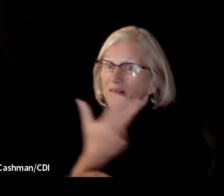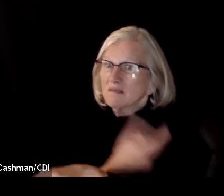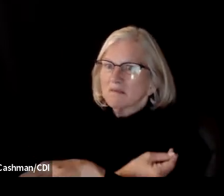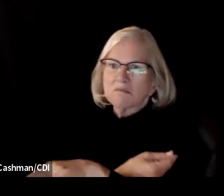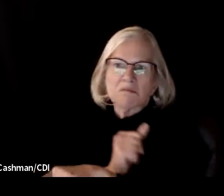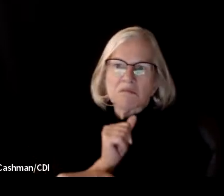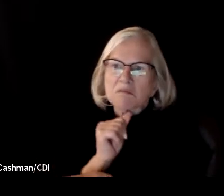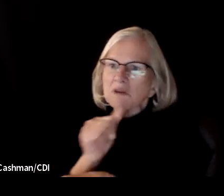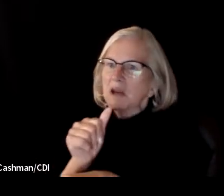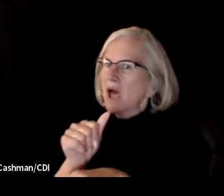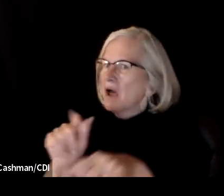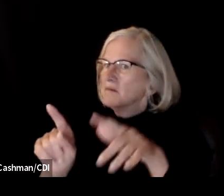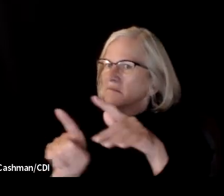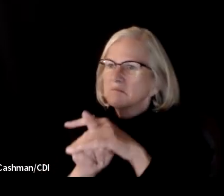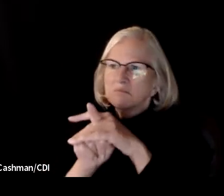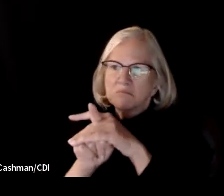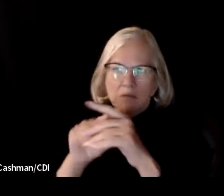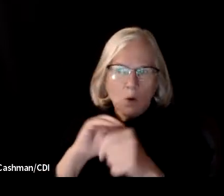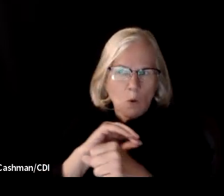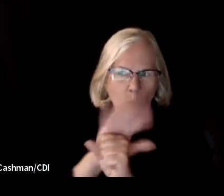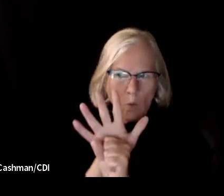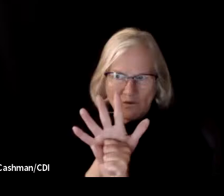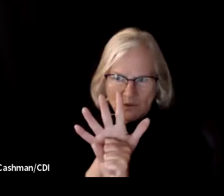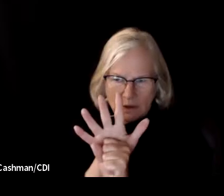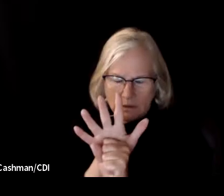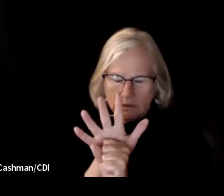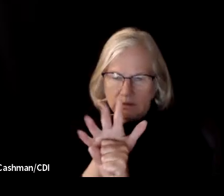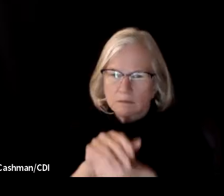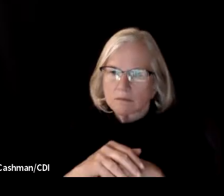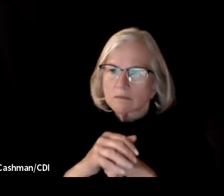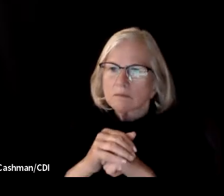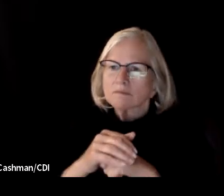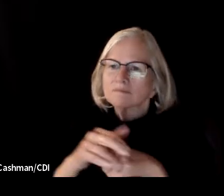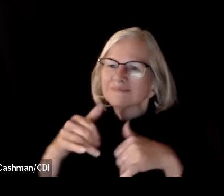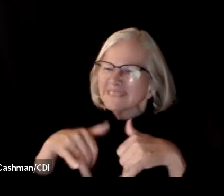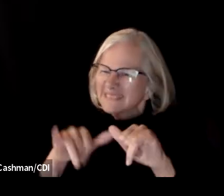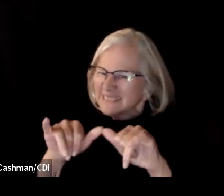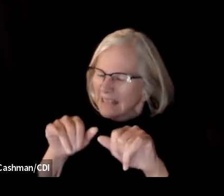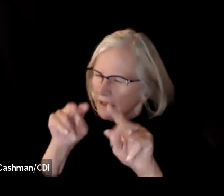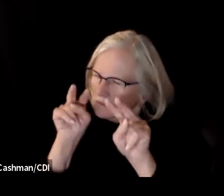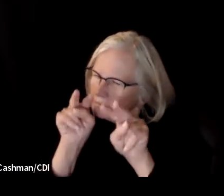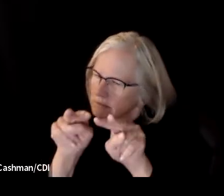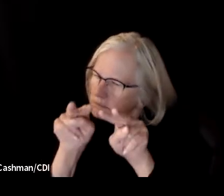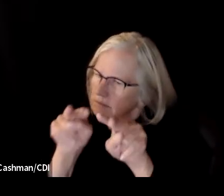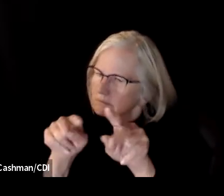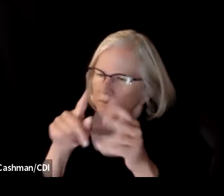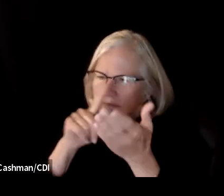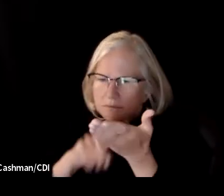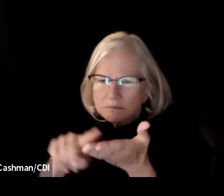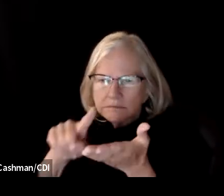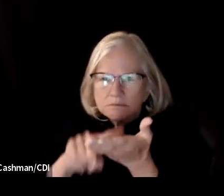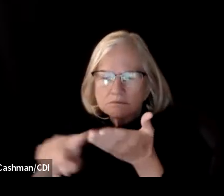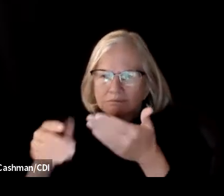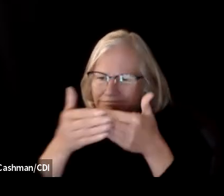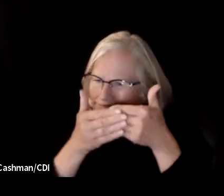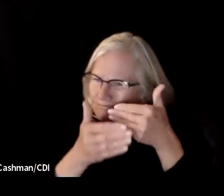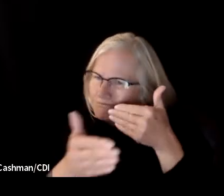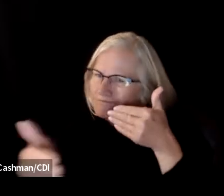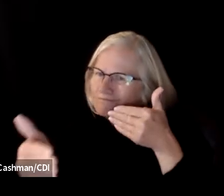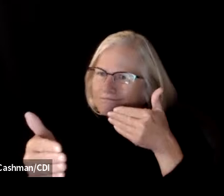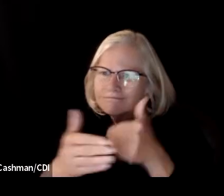COVID. We'll continue to look to see if that changes over the next weeks. It certainly could as